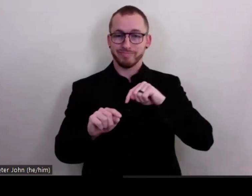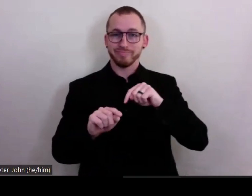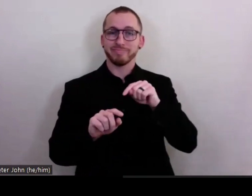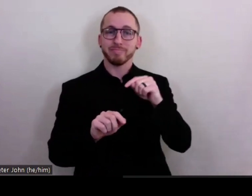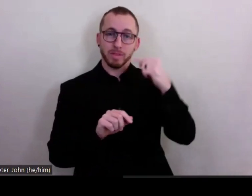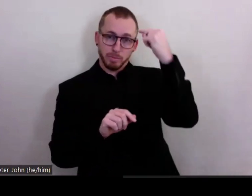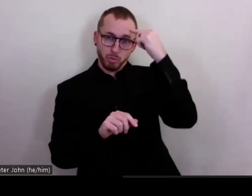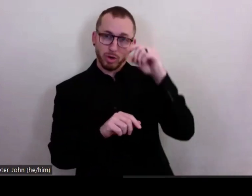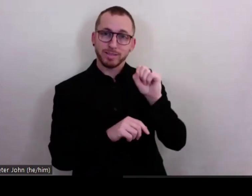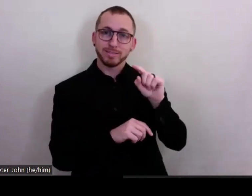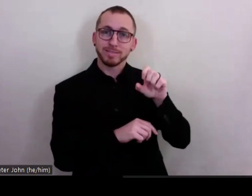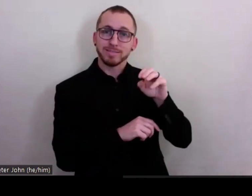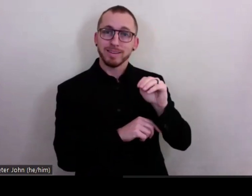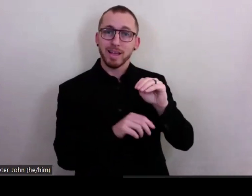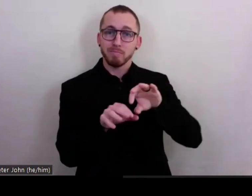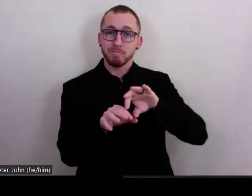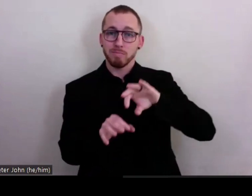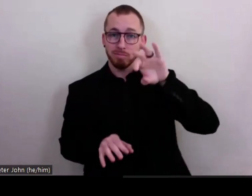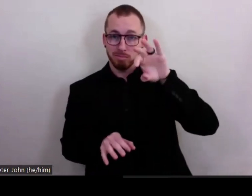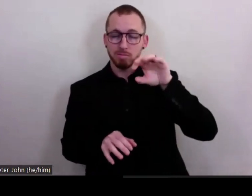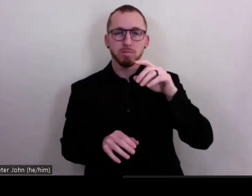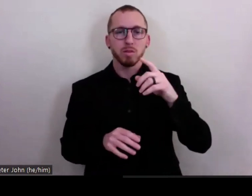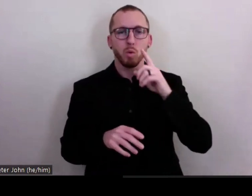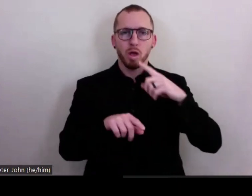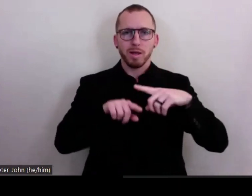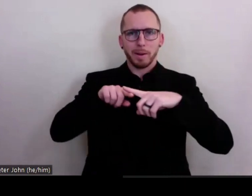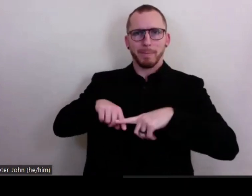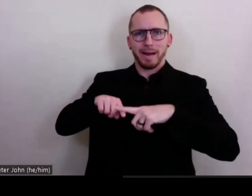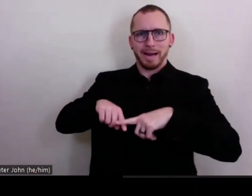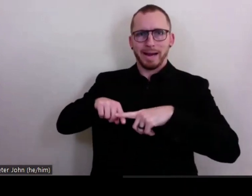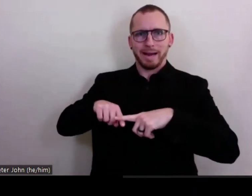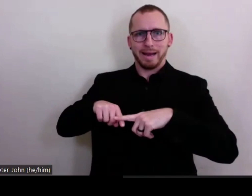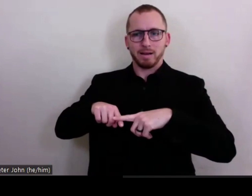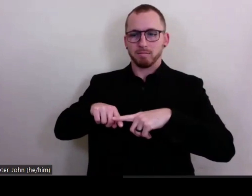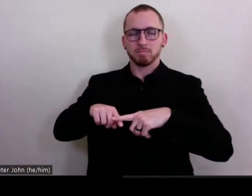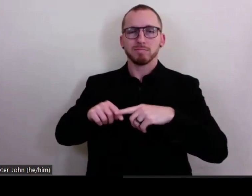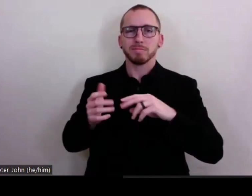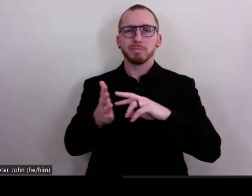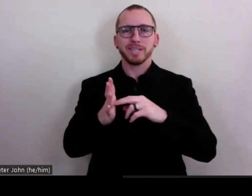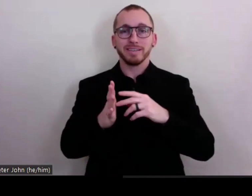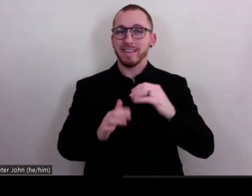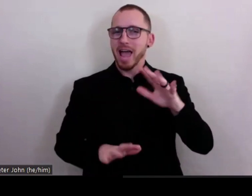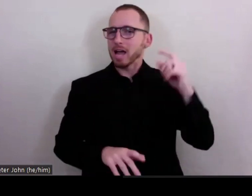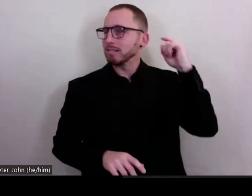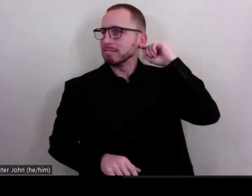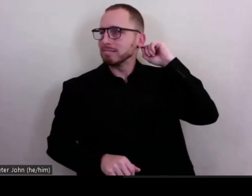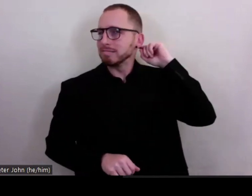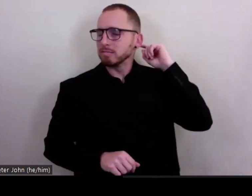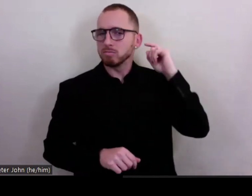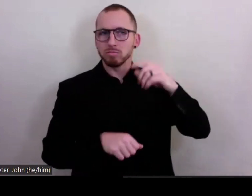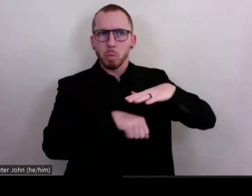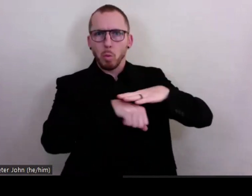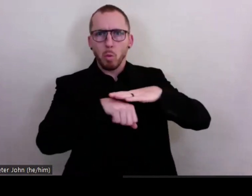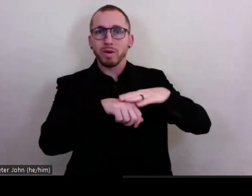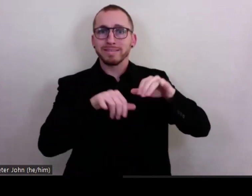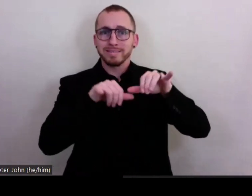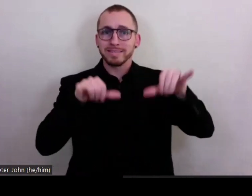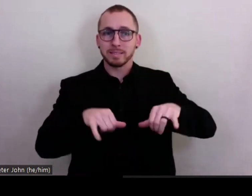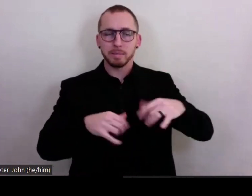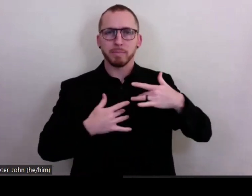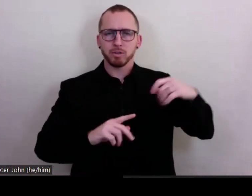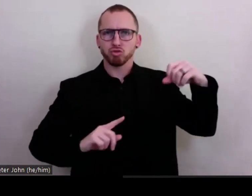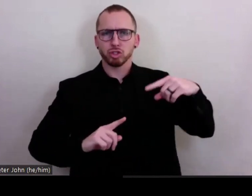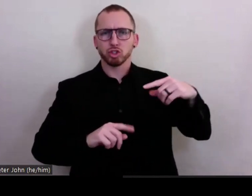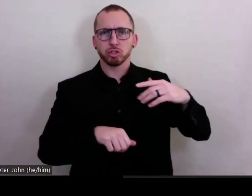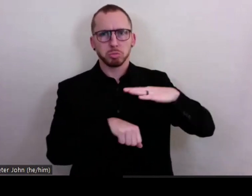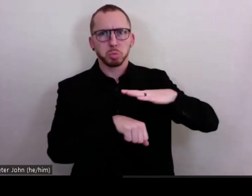So that's the biology part. We know that another part of the brain or another part of the domains that's impacted by